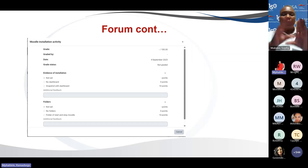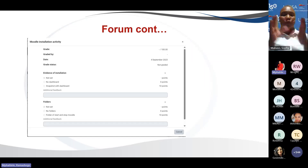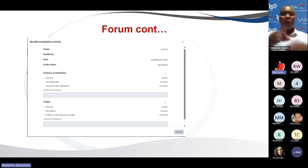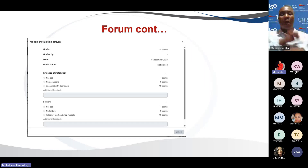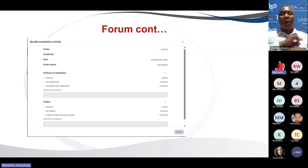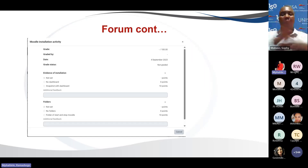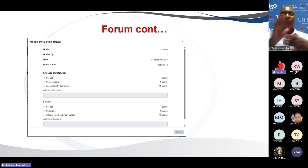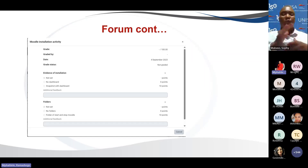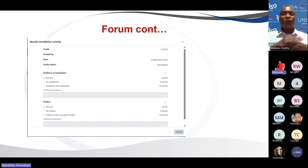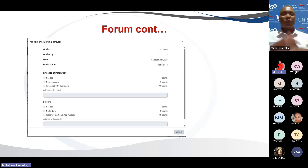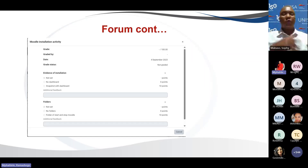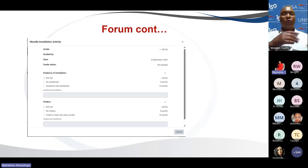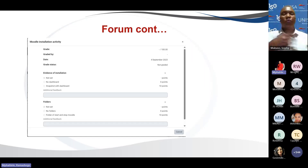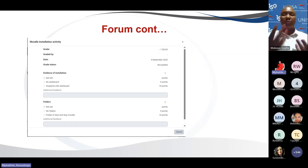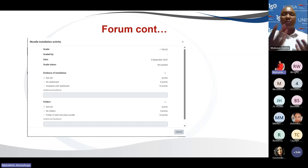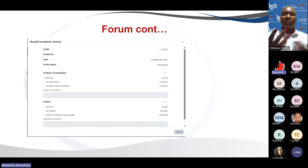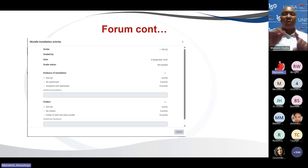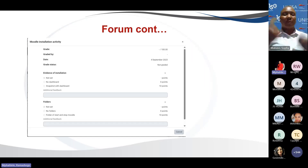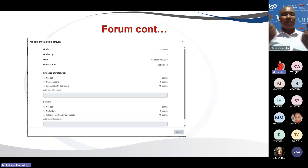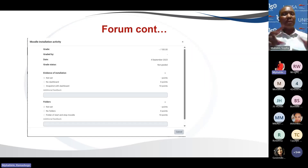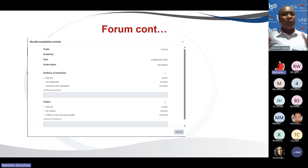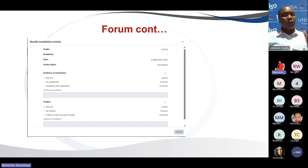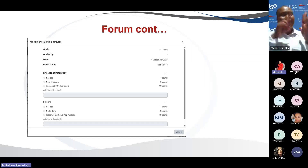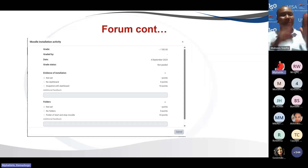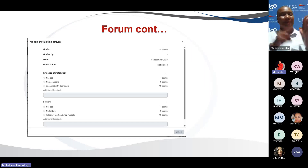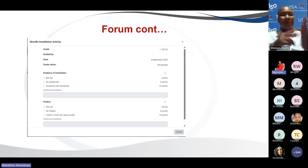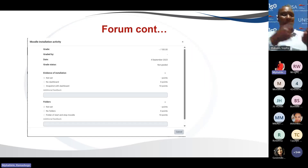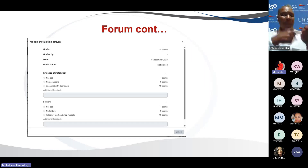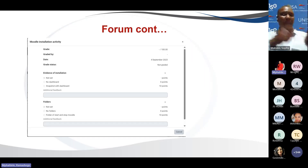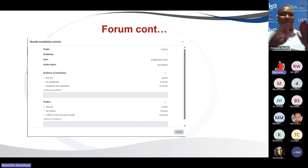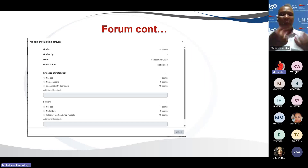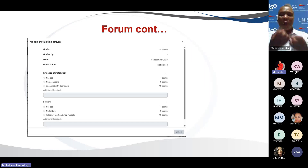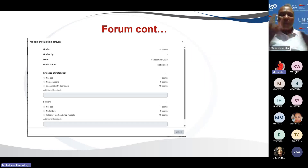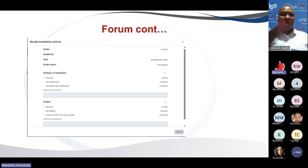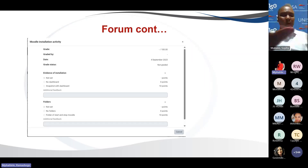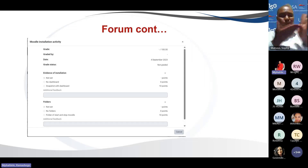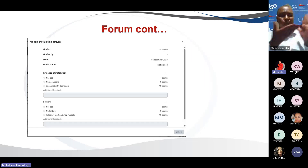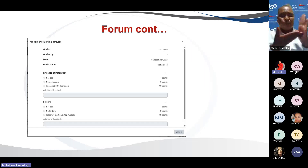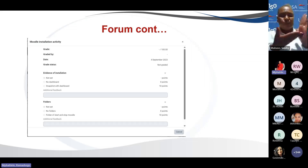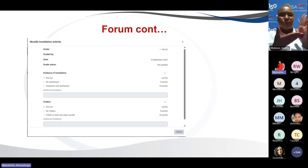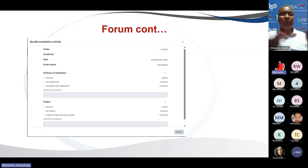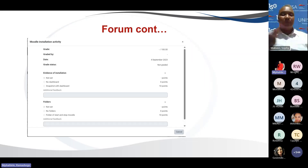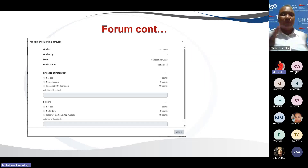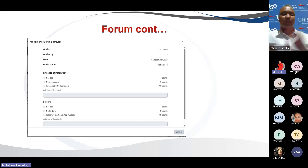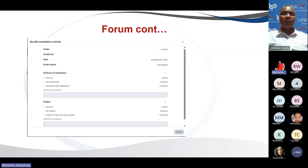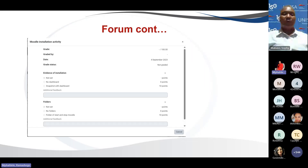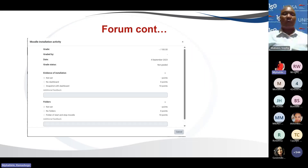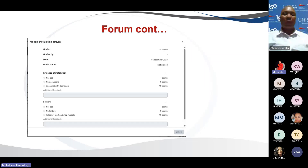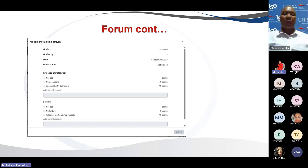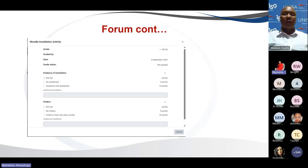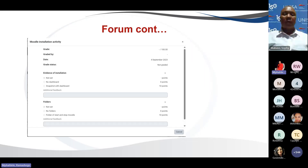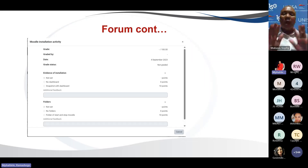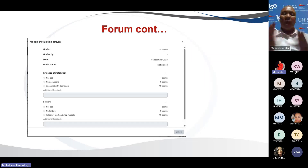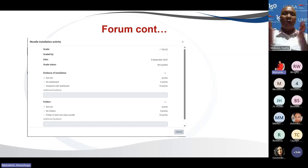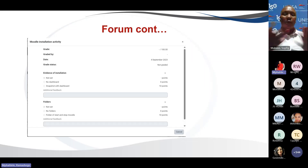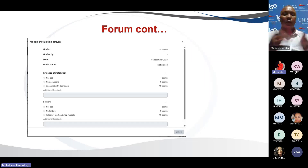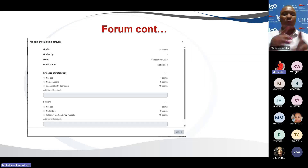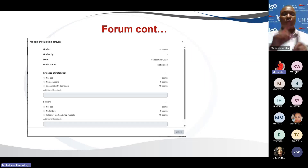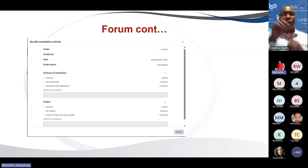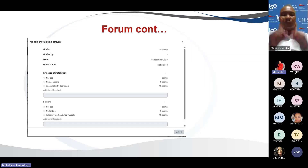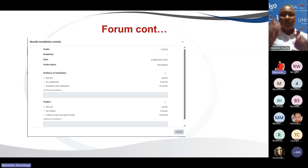you would have not seen how much marks are allocated and how the